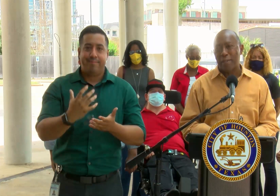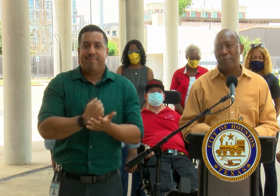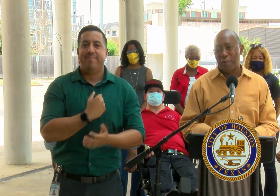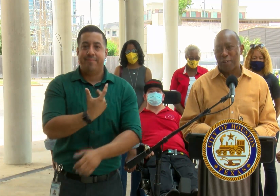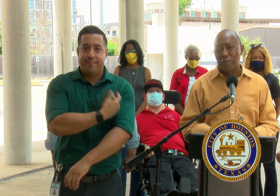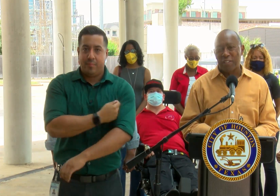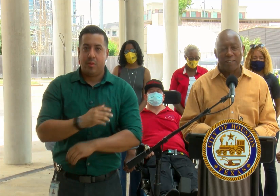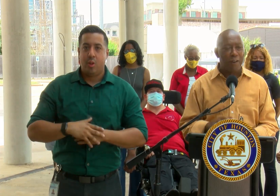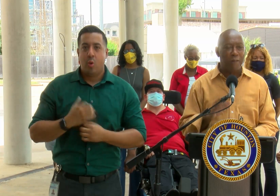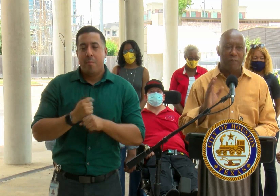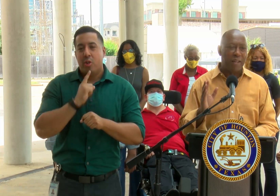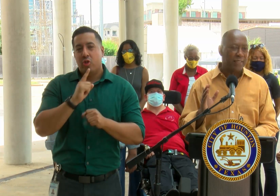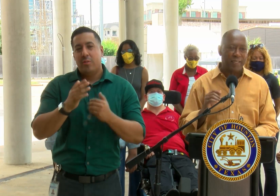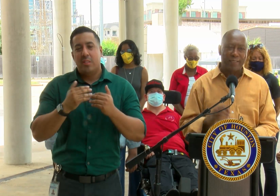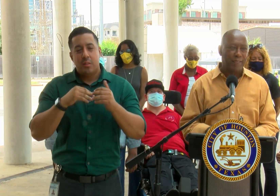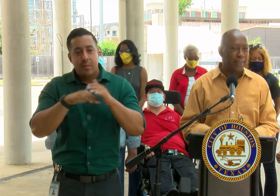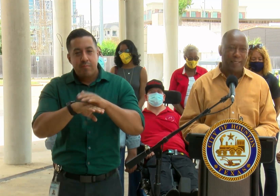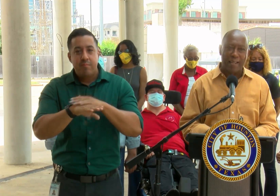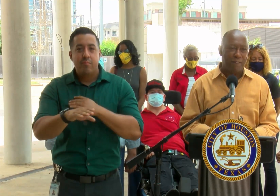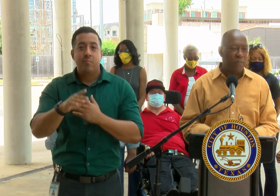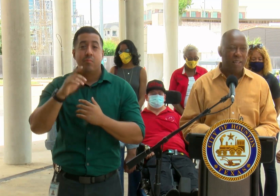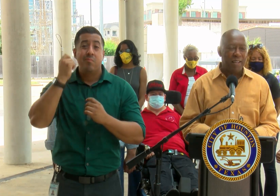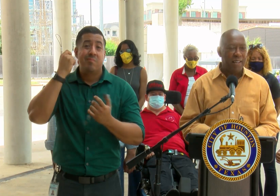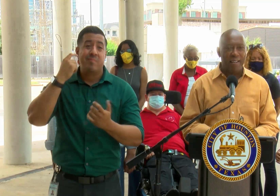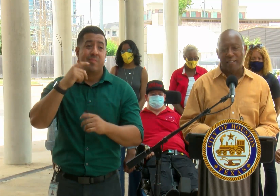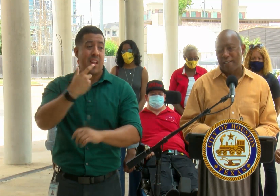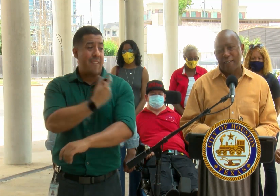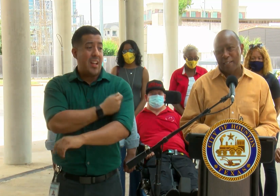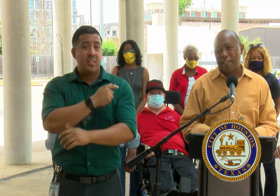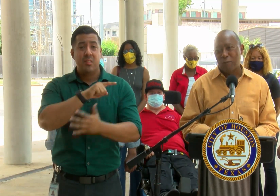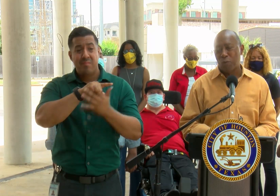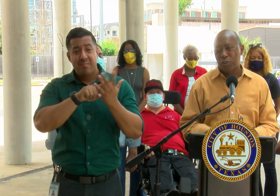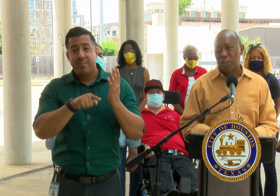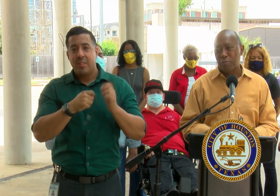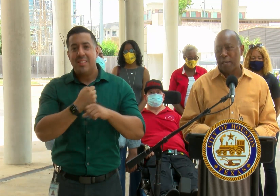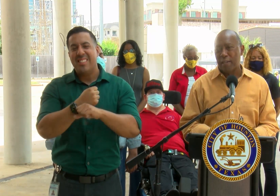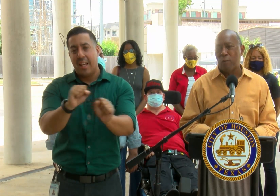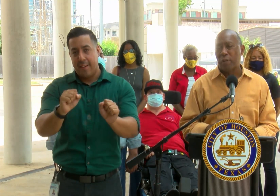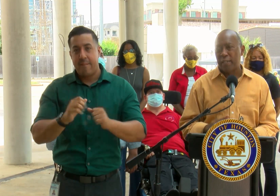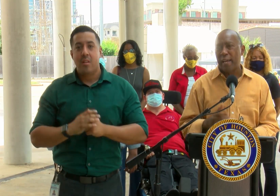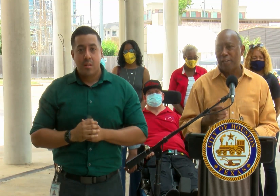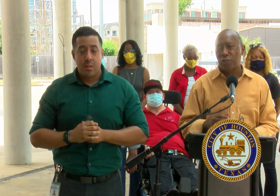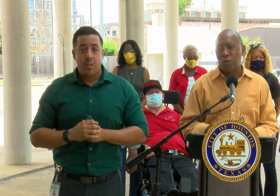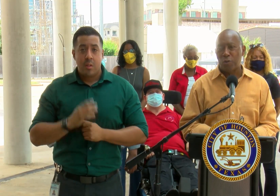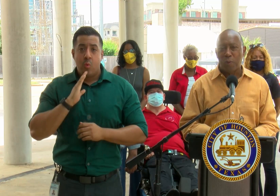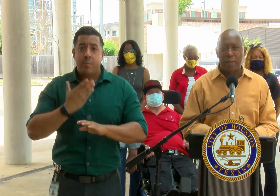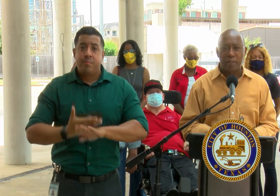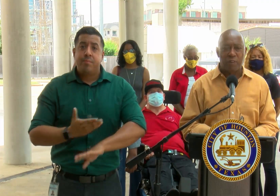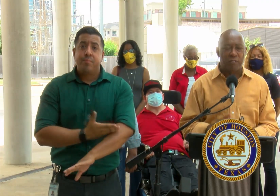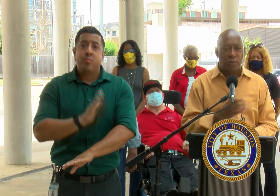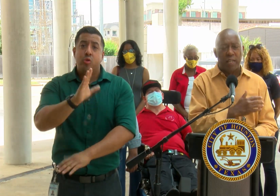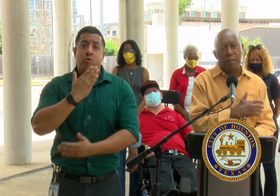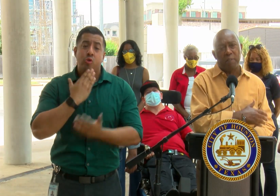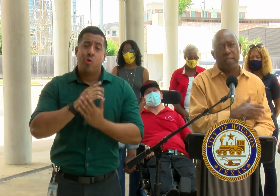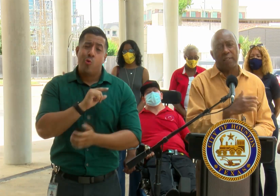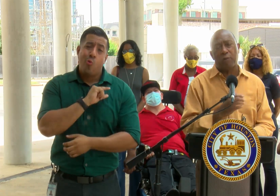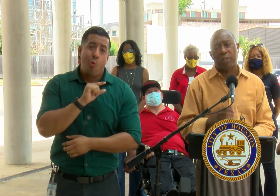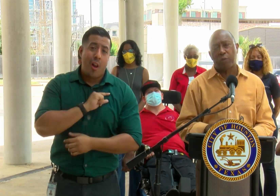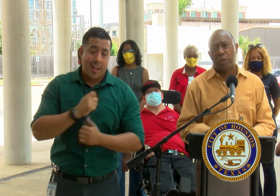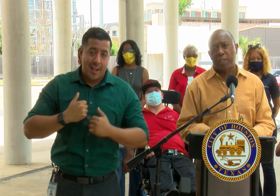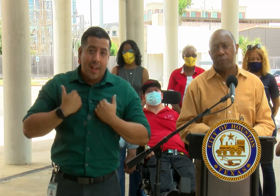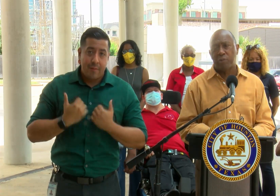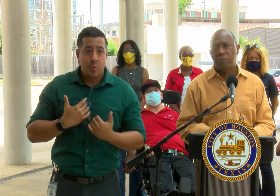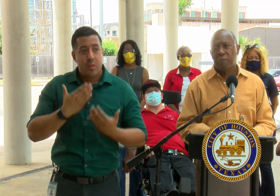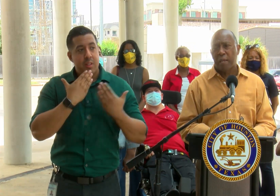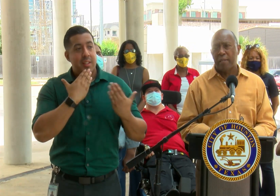want to make it very convenient. All the vaccines are safe, and it will enhance your own quality of life. So again, let me thank